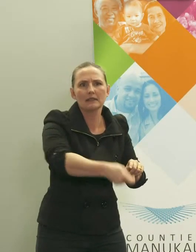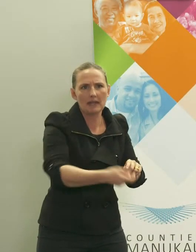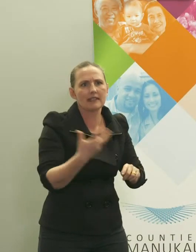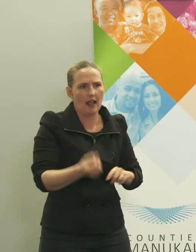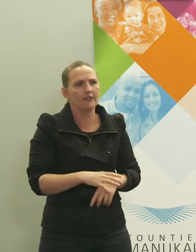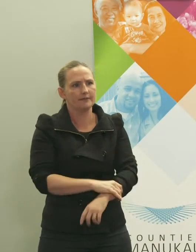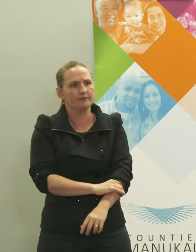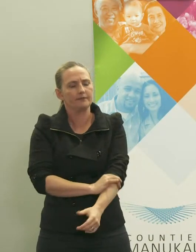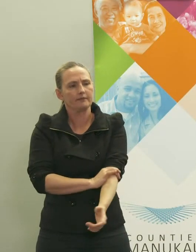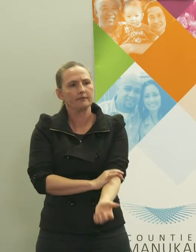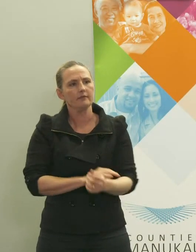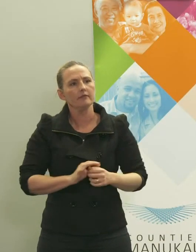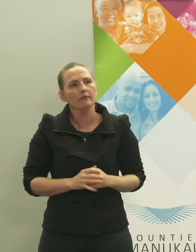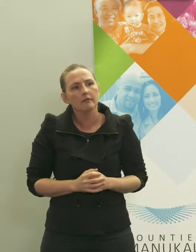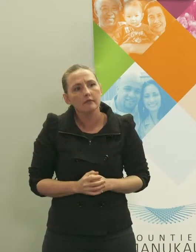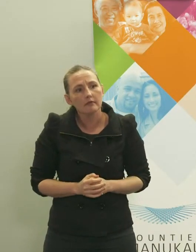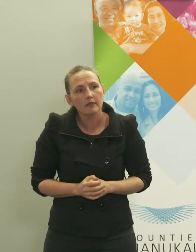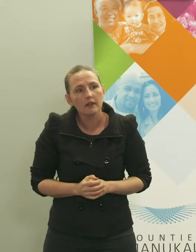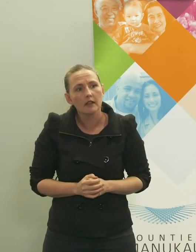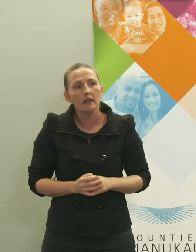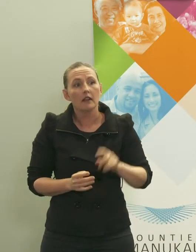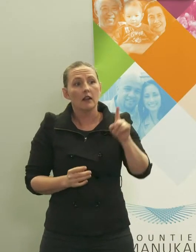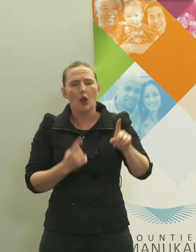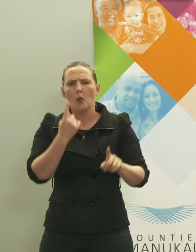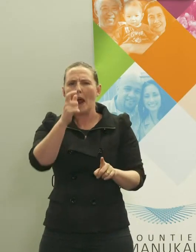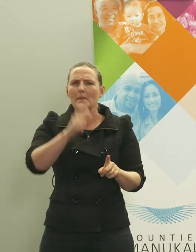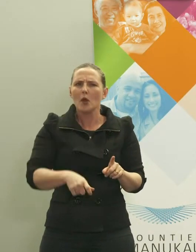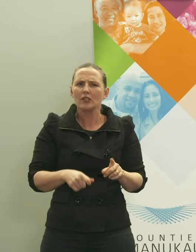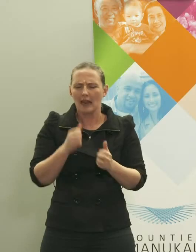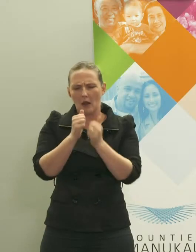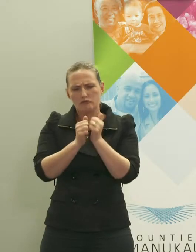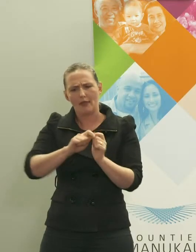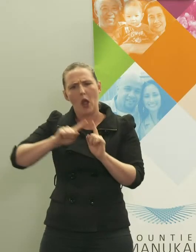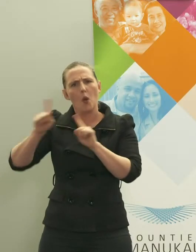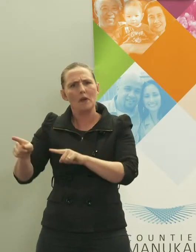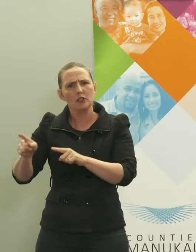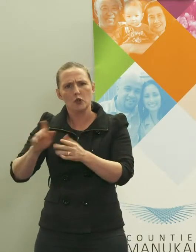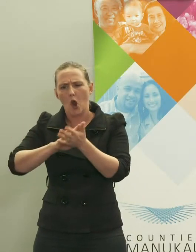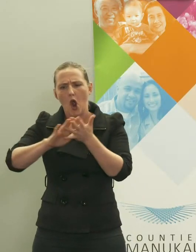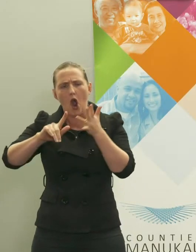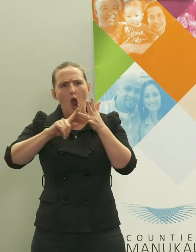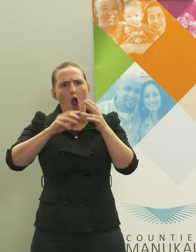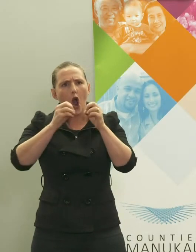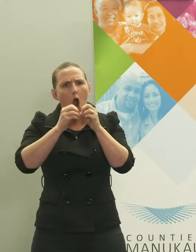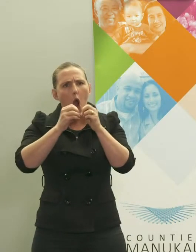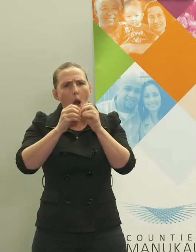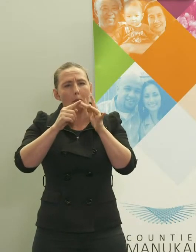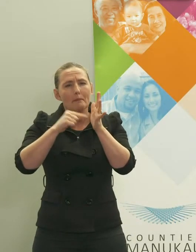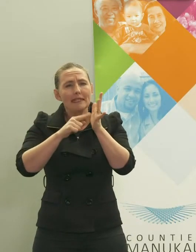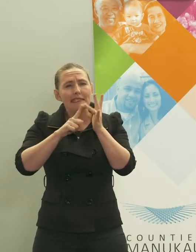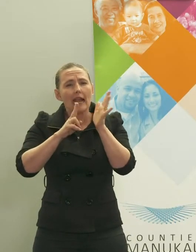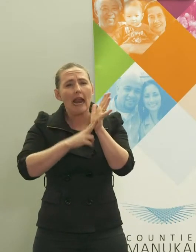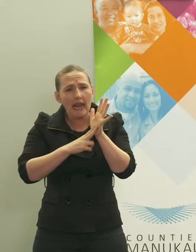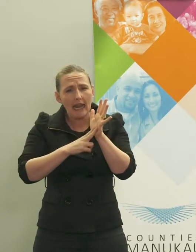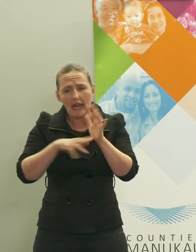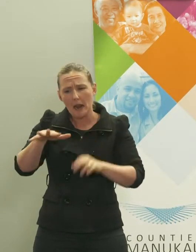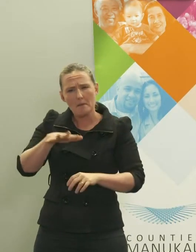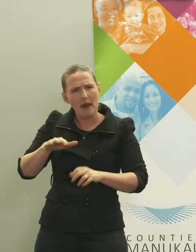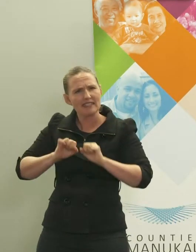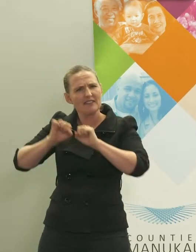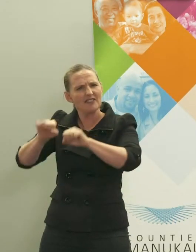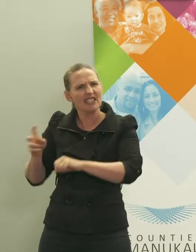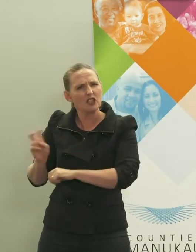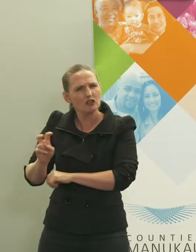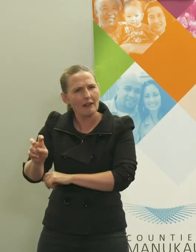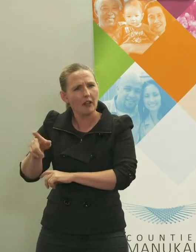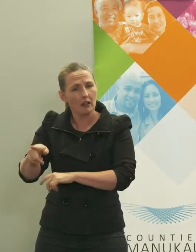positive whose brother went to Hobbiton? That one is still under investigation. You're correct. So